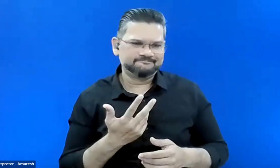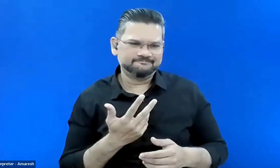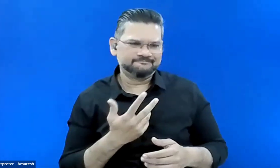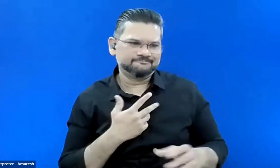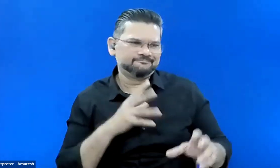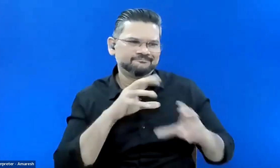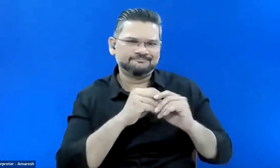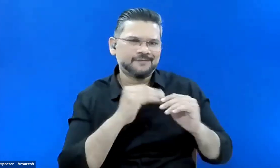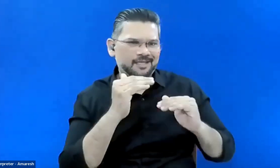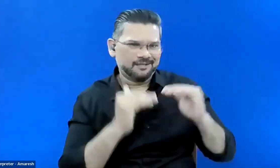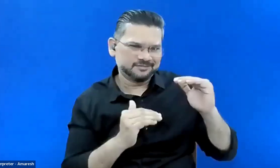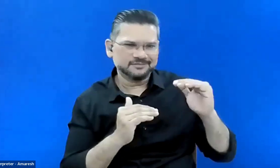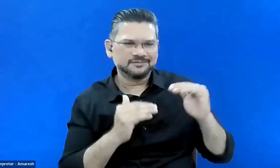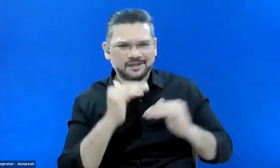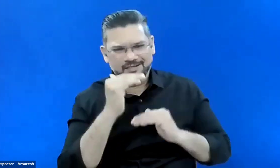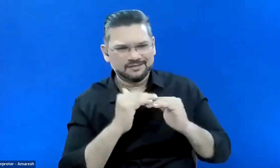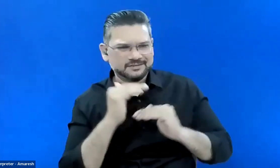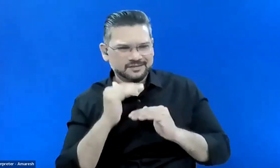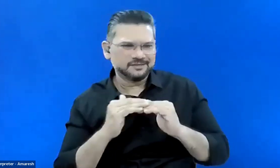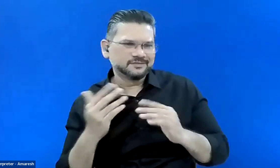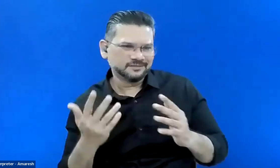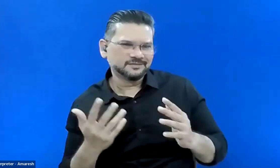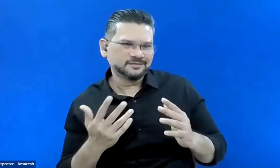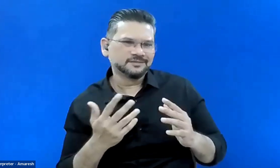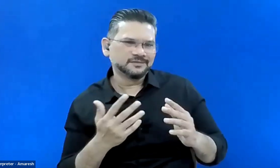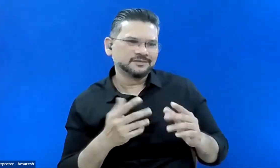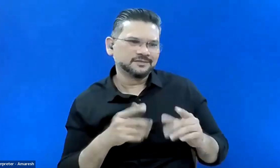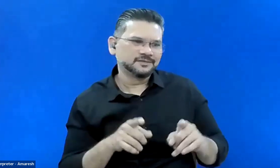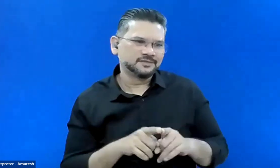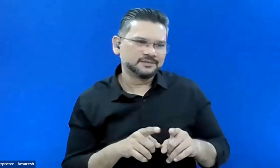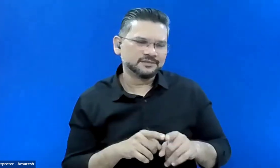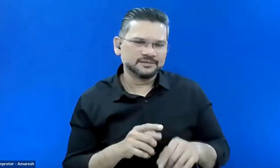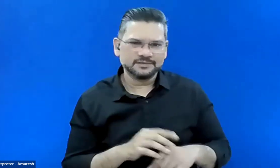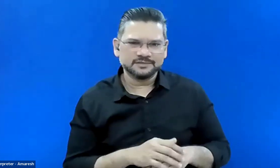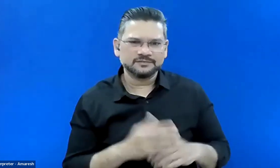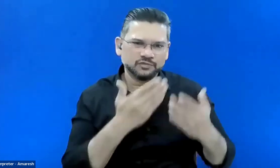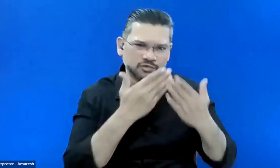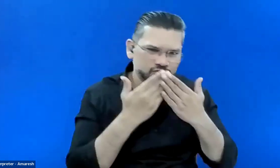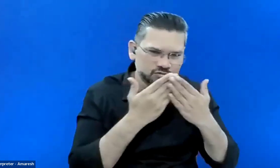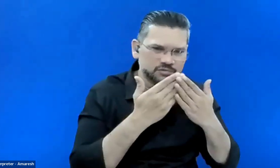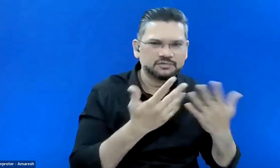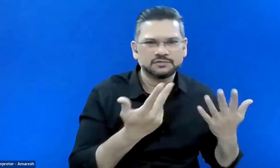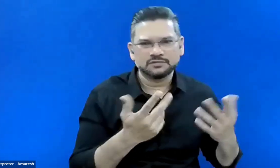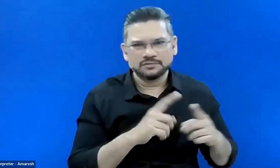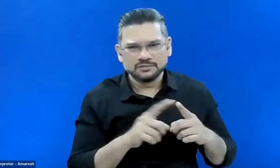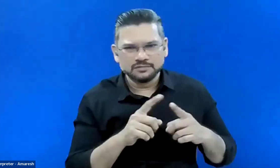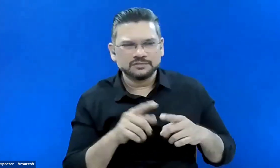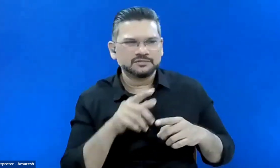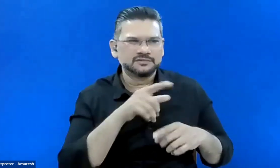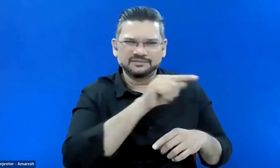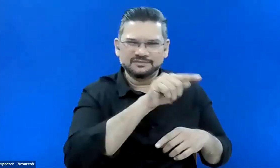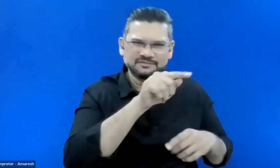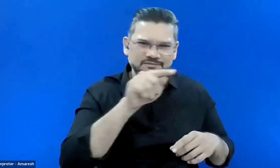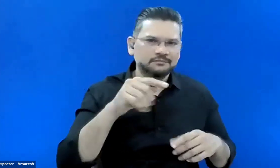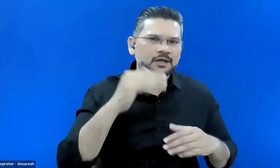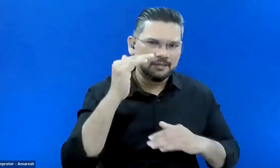voice or the space on the educational institution,